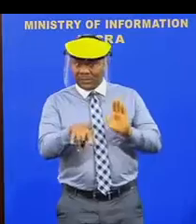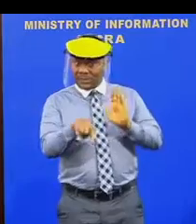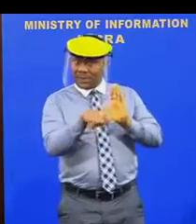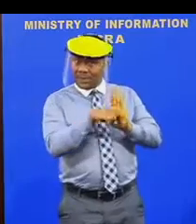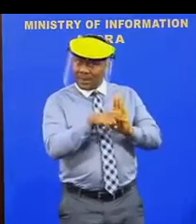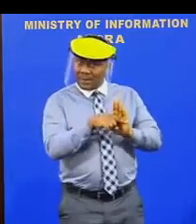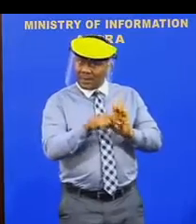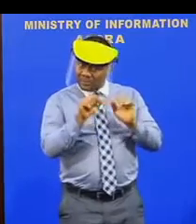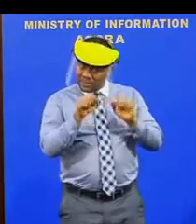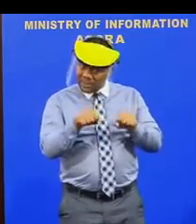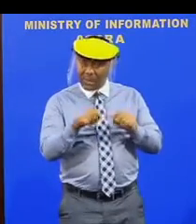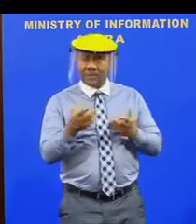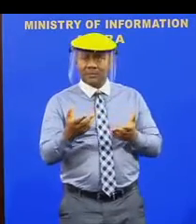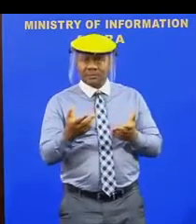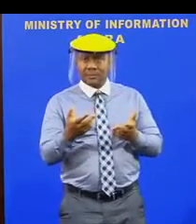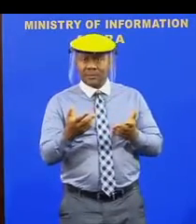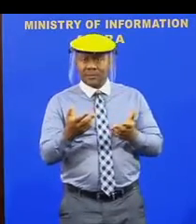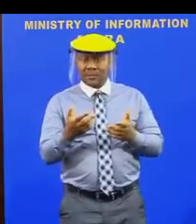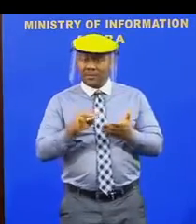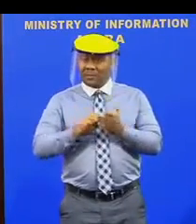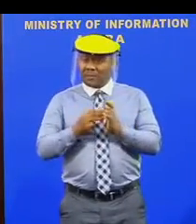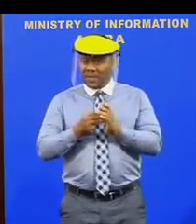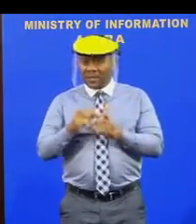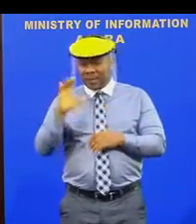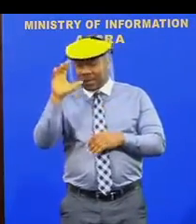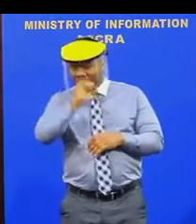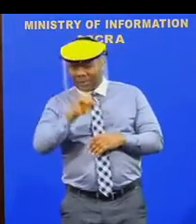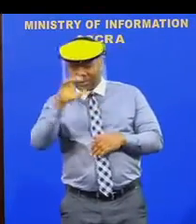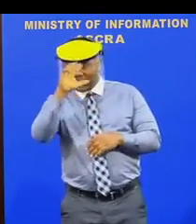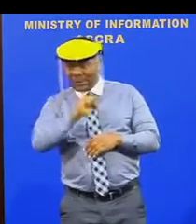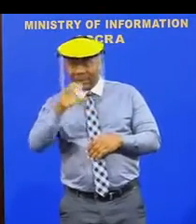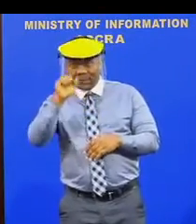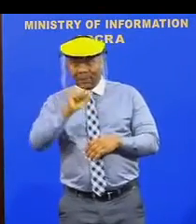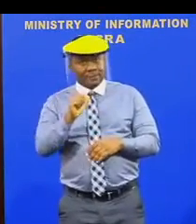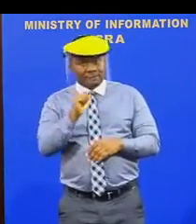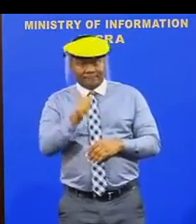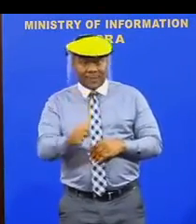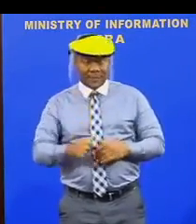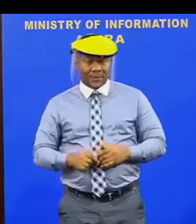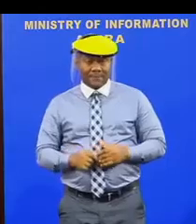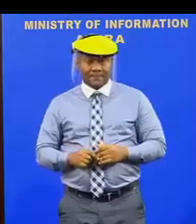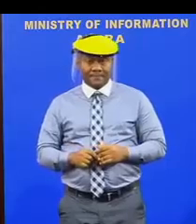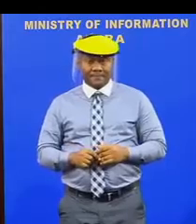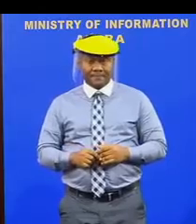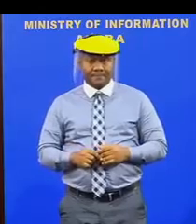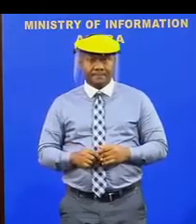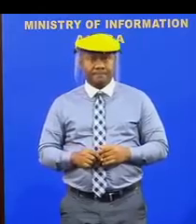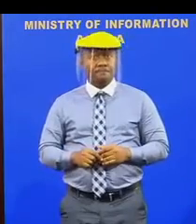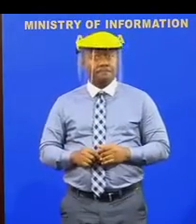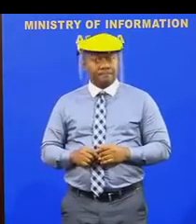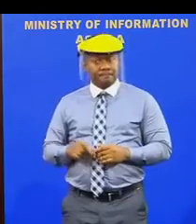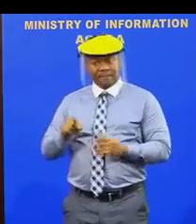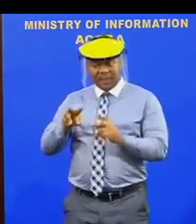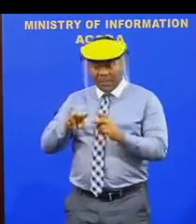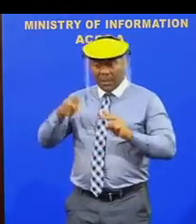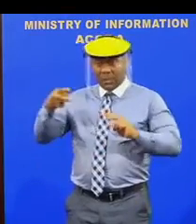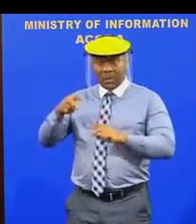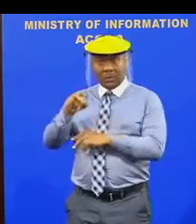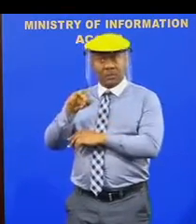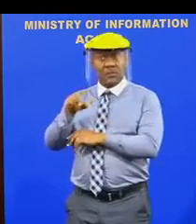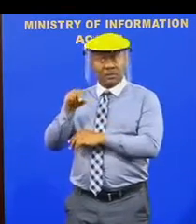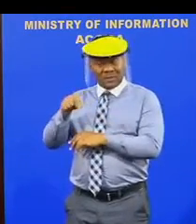fewer false results you have, the better it is for the population. Antibodies tell us who had the virus and